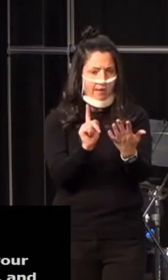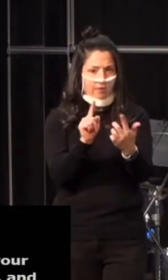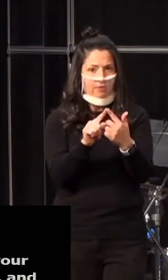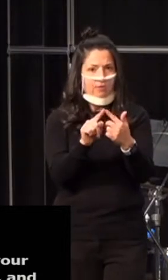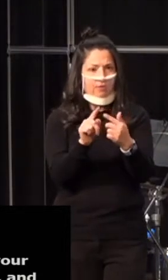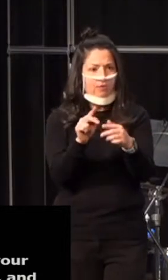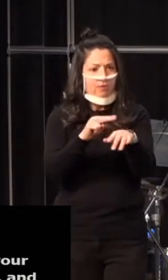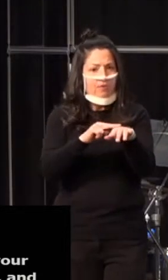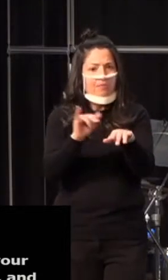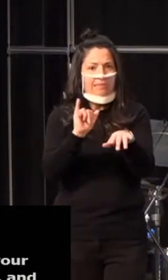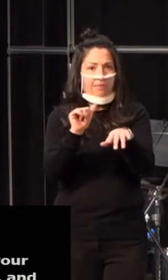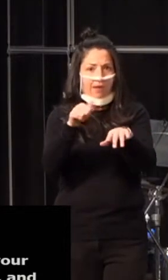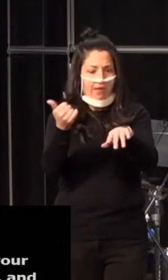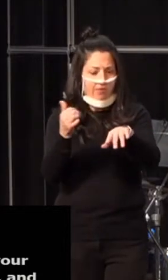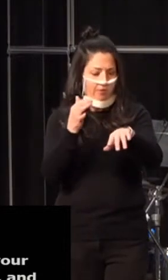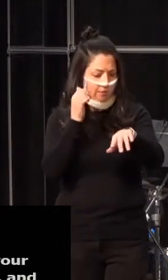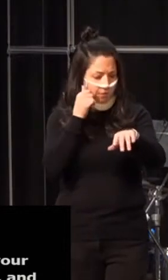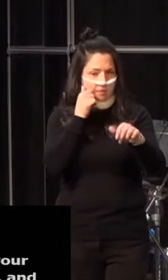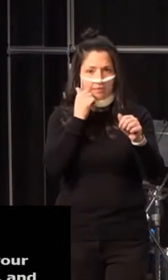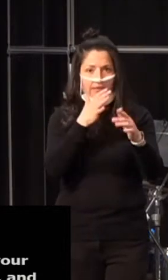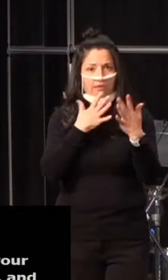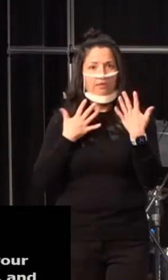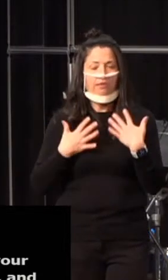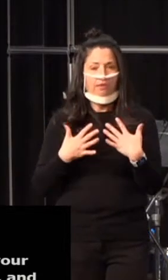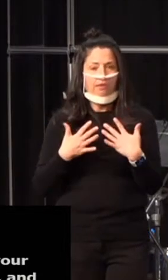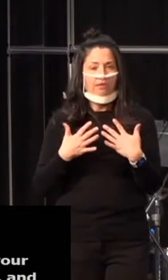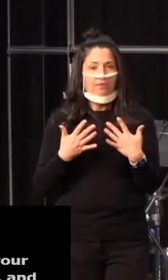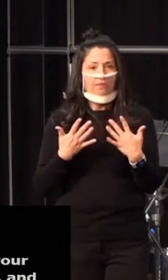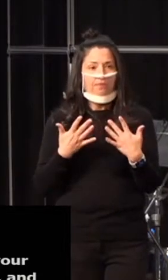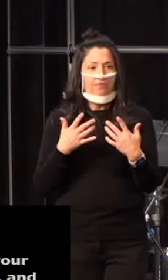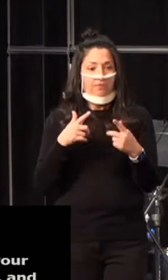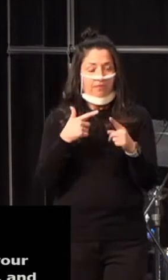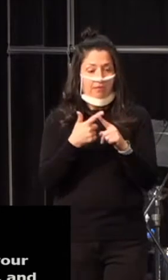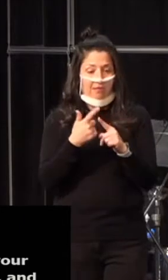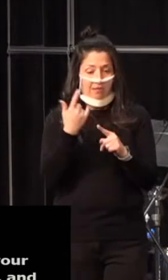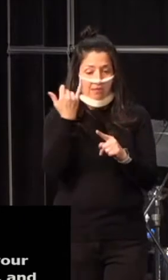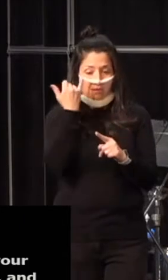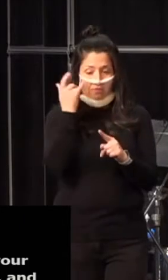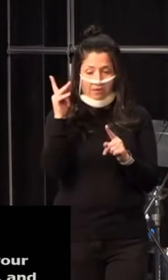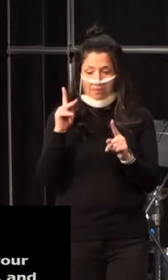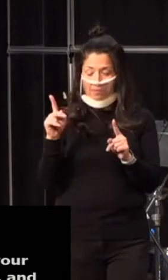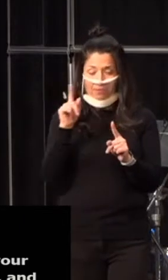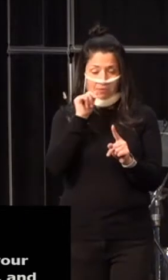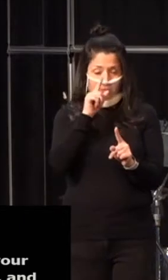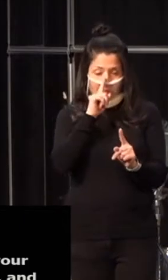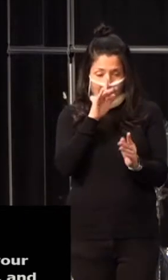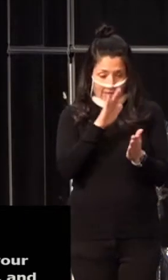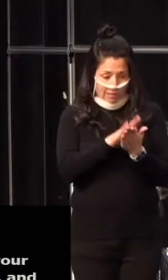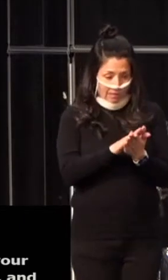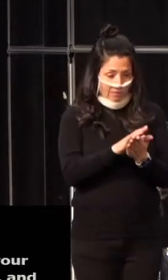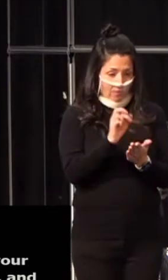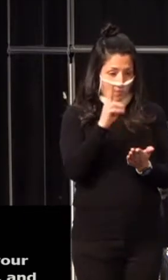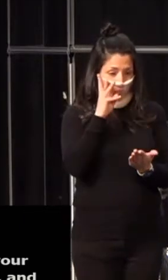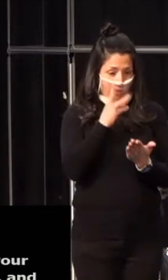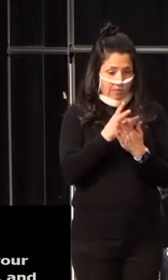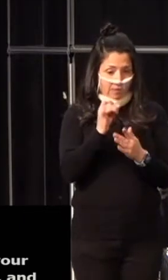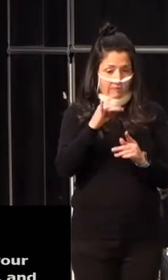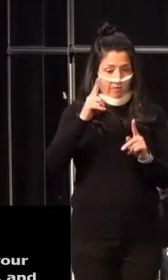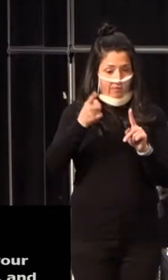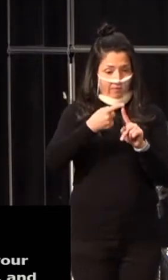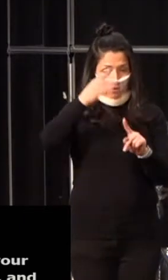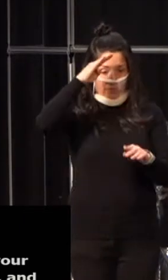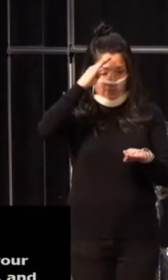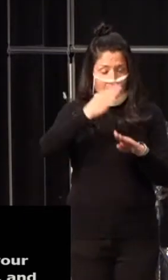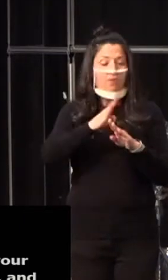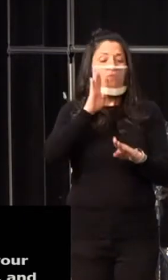of his flesh. And it came about that if they will not believe you or heed the witness of the first sign, they may believe the